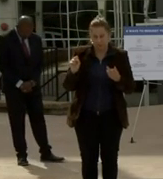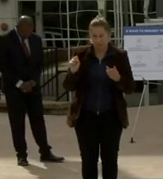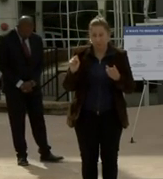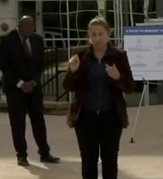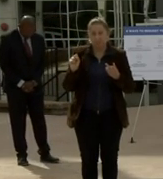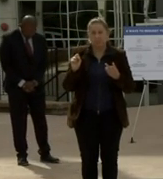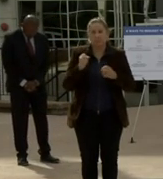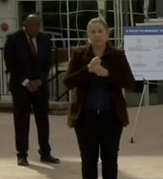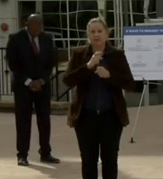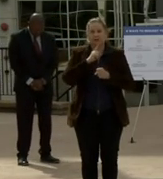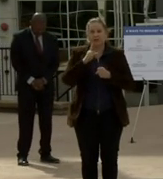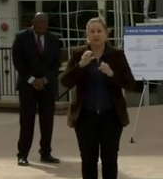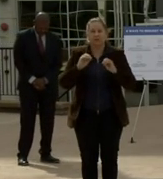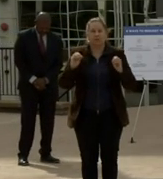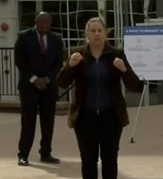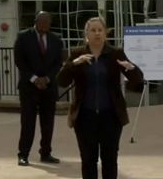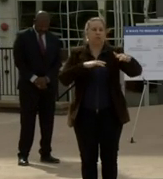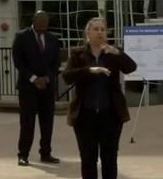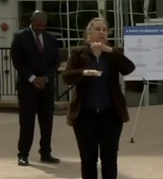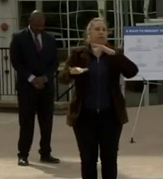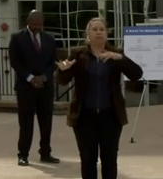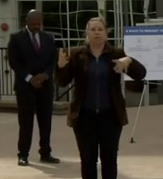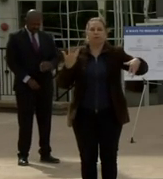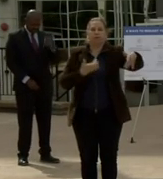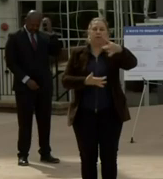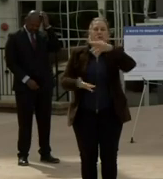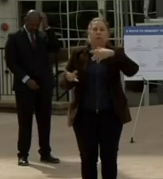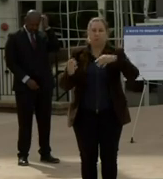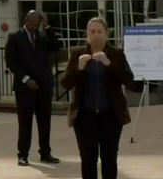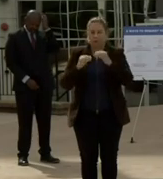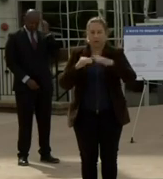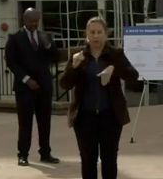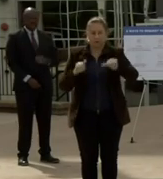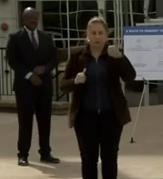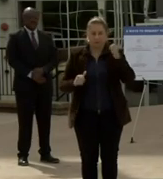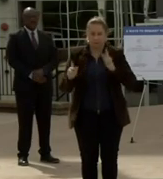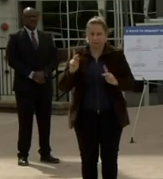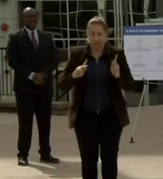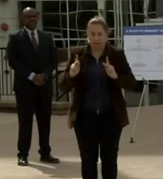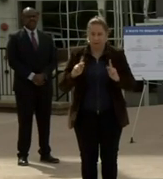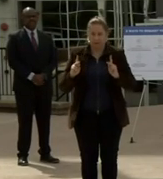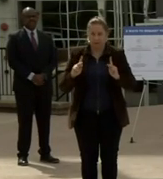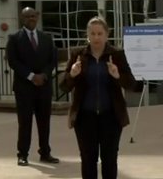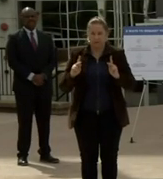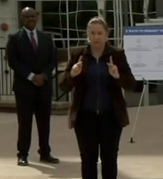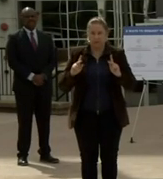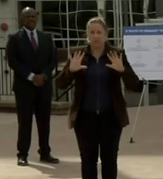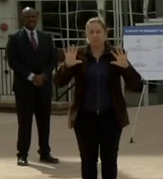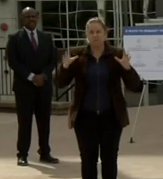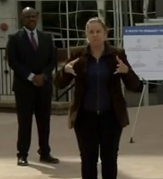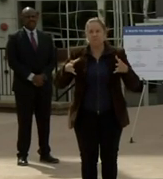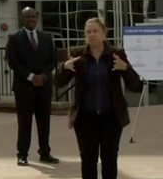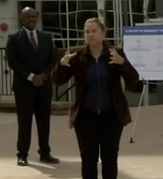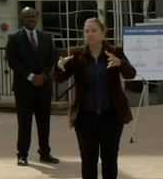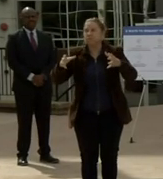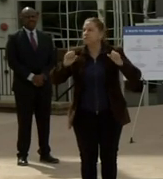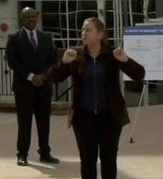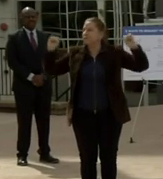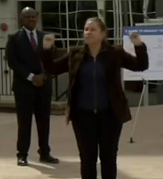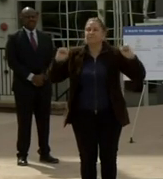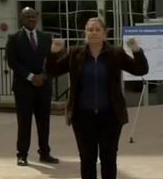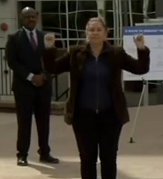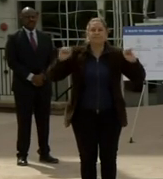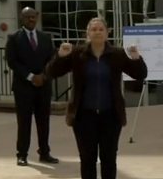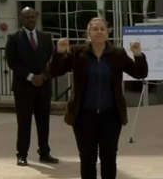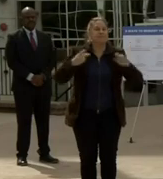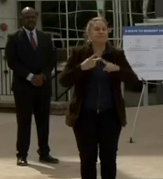large gatherings over 10 and no group exercise like soccer, basketball, and other group